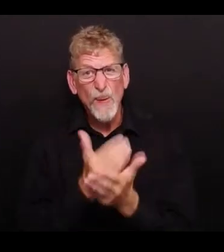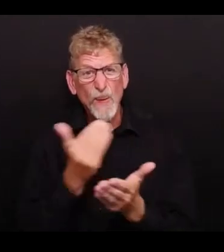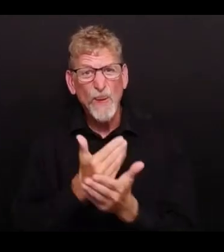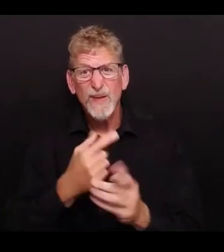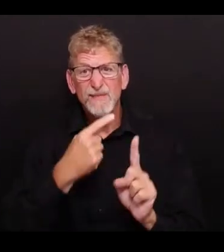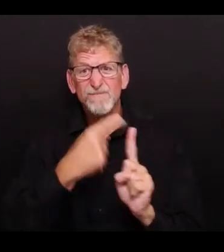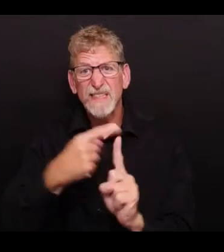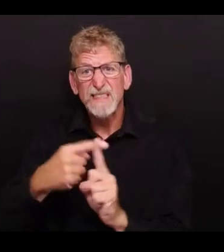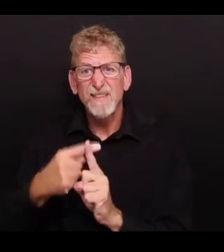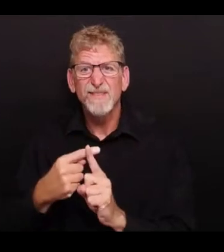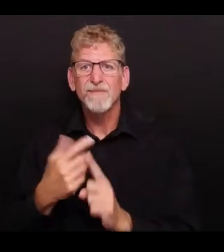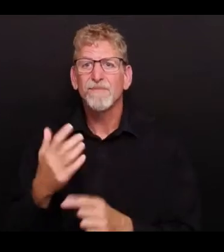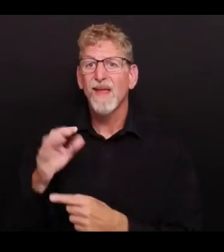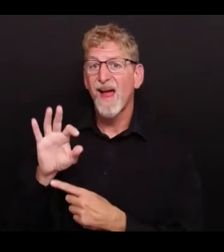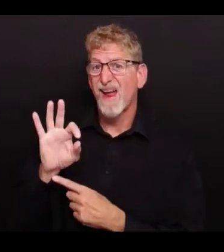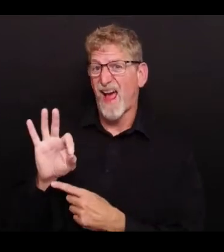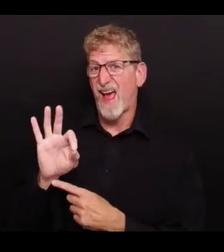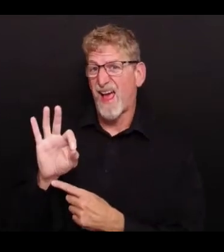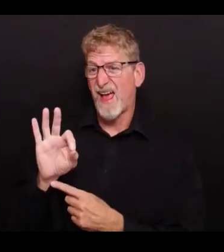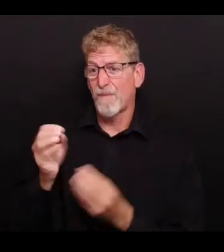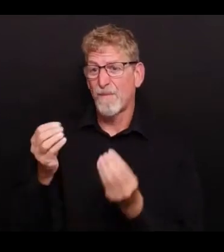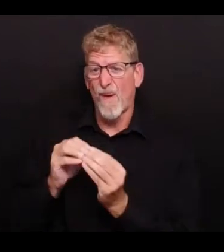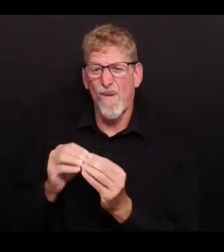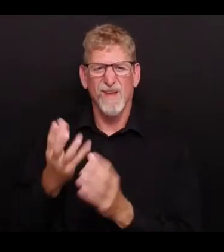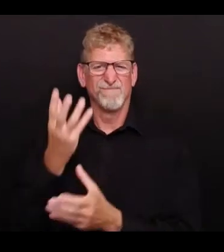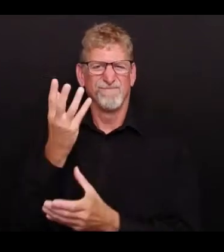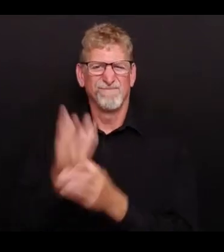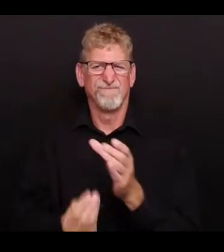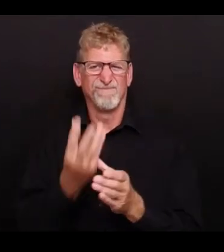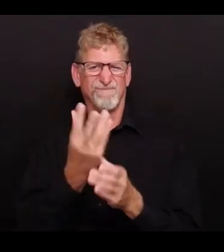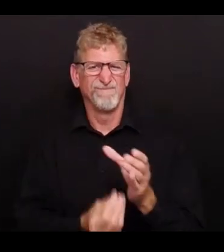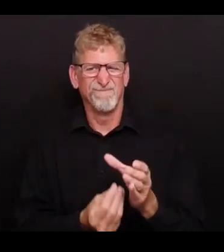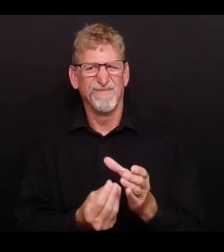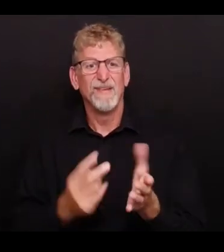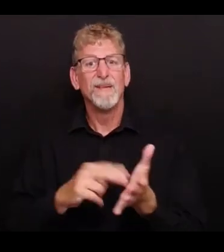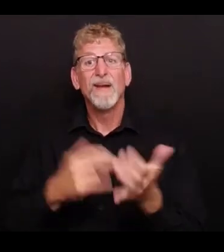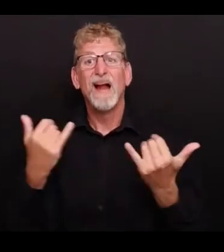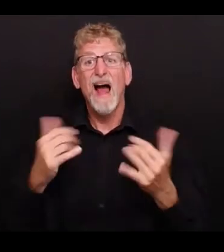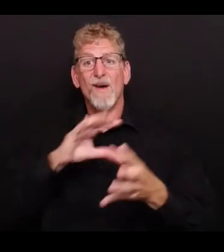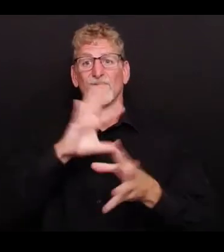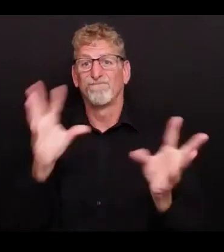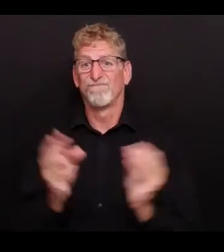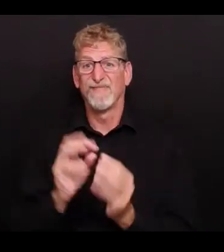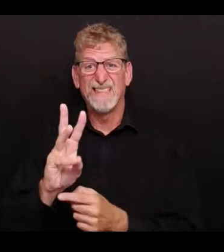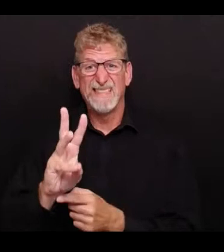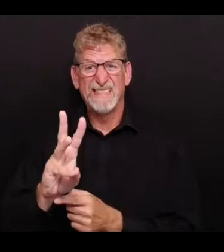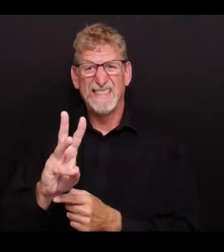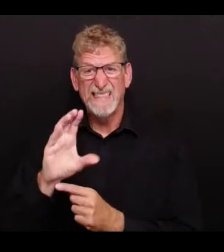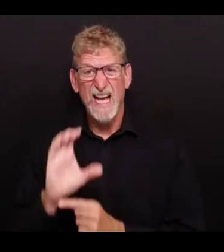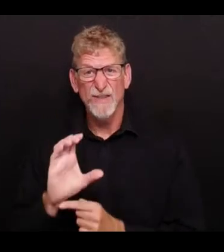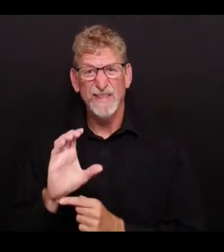deaths. This brings our cumulative total to 664,459